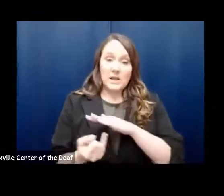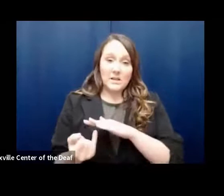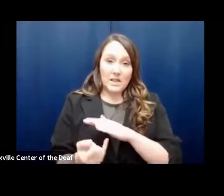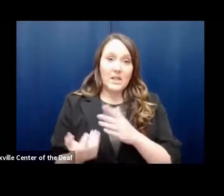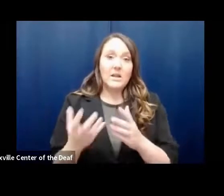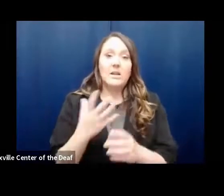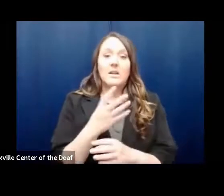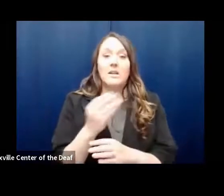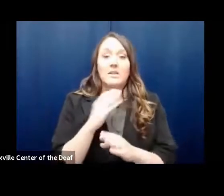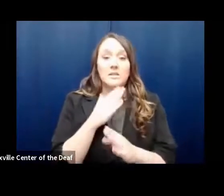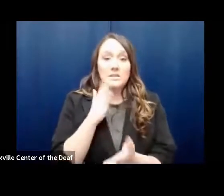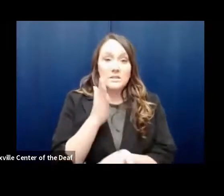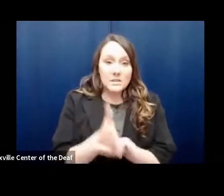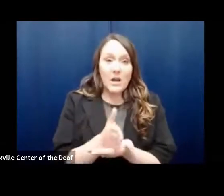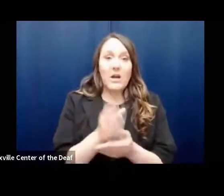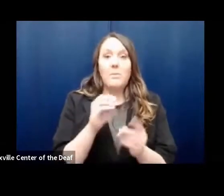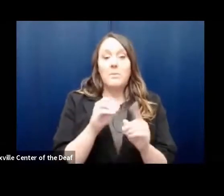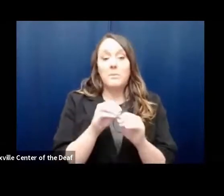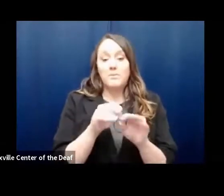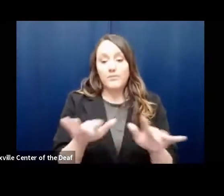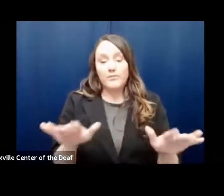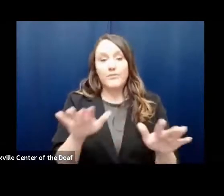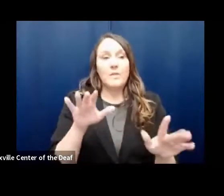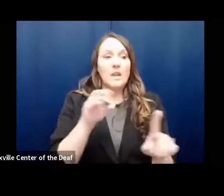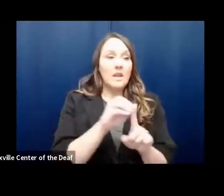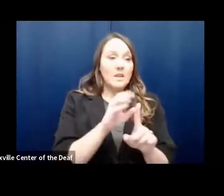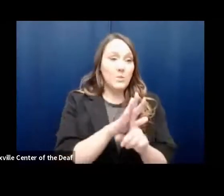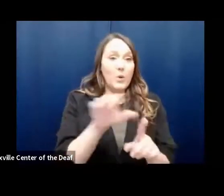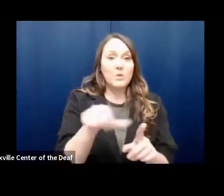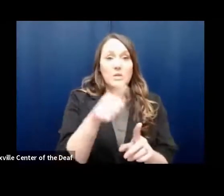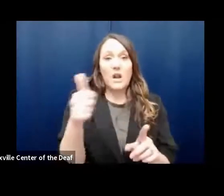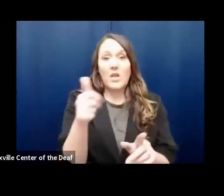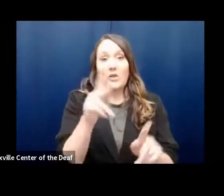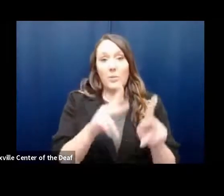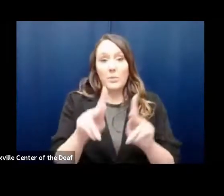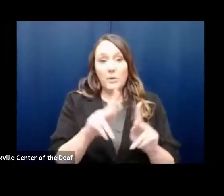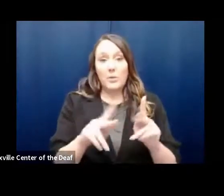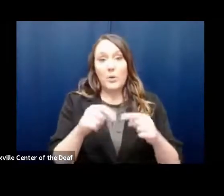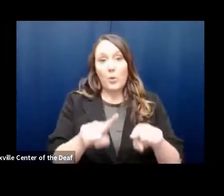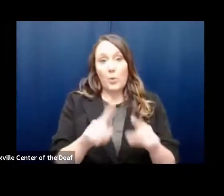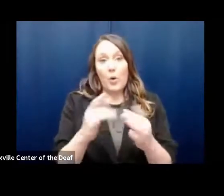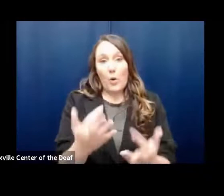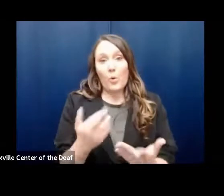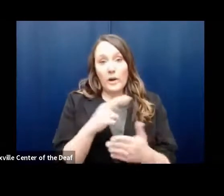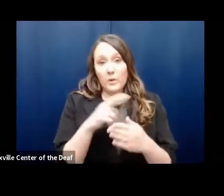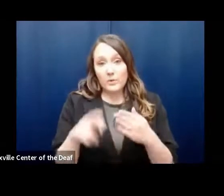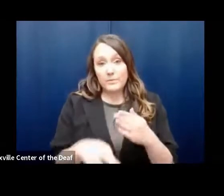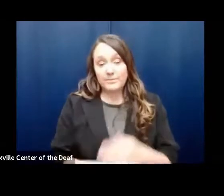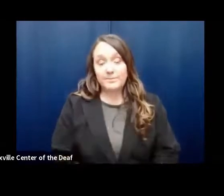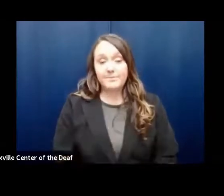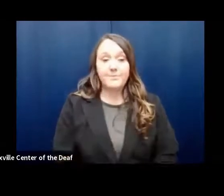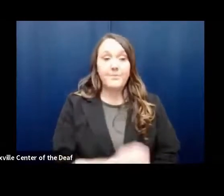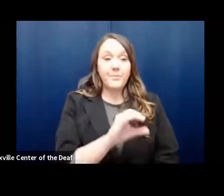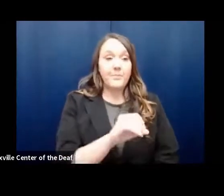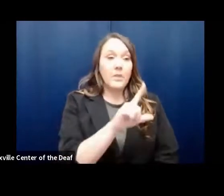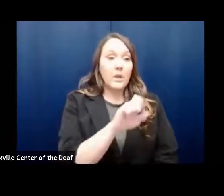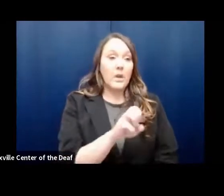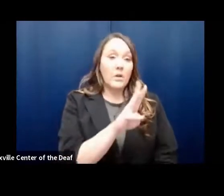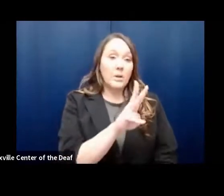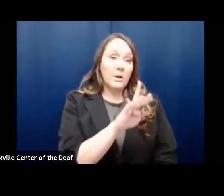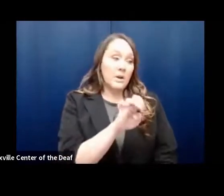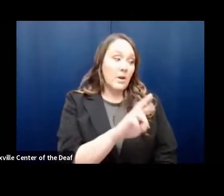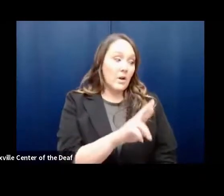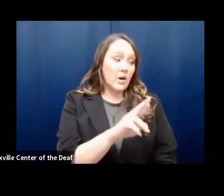and stop exposing other people to this potential virus while you're waiting on your test results. From Cole with WBIR, if